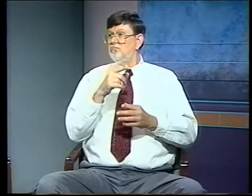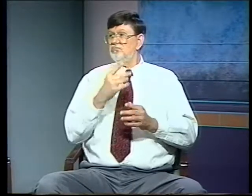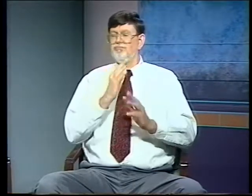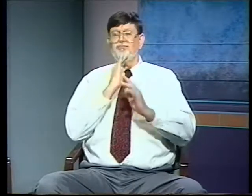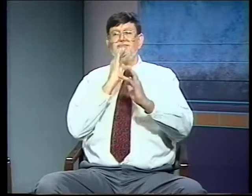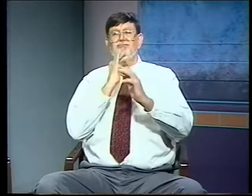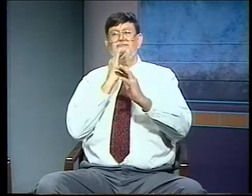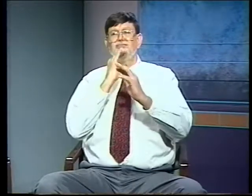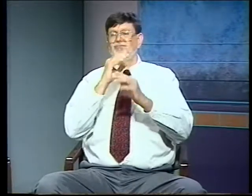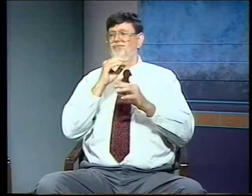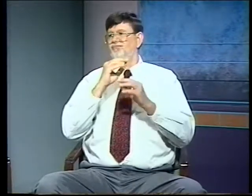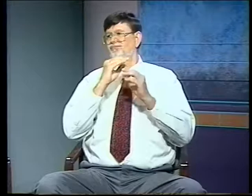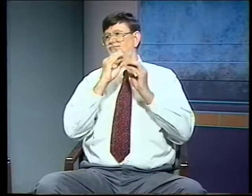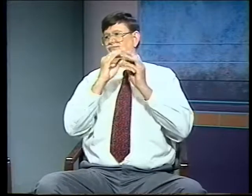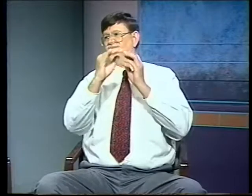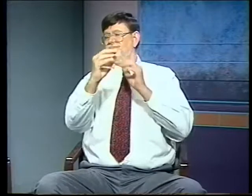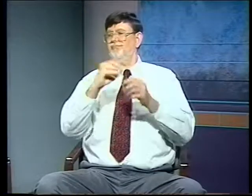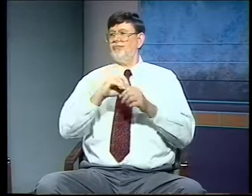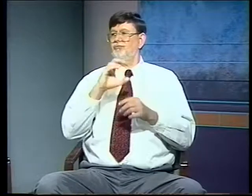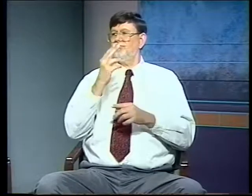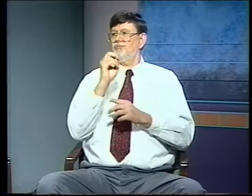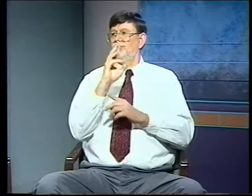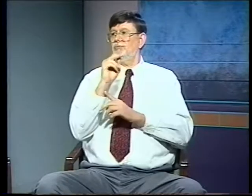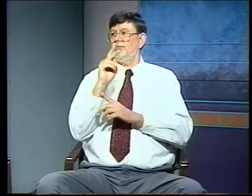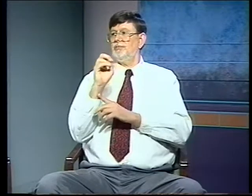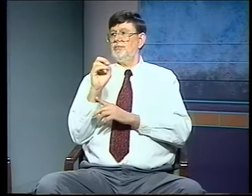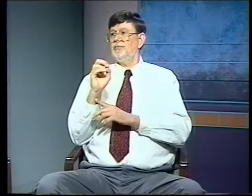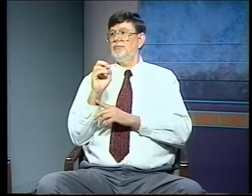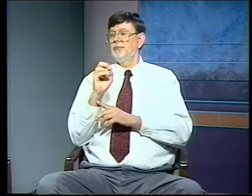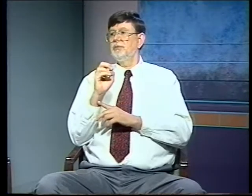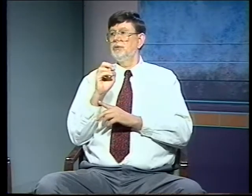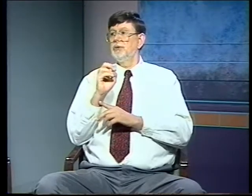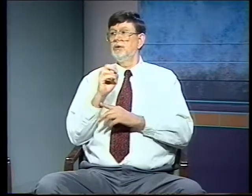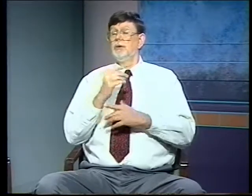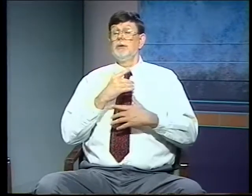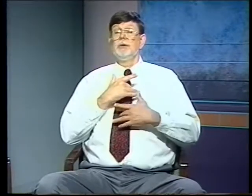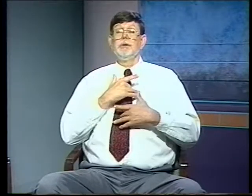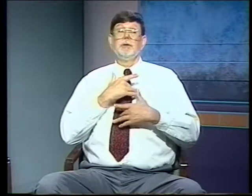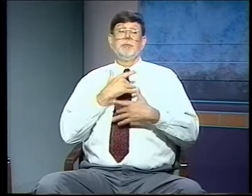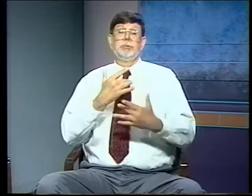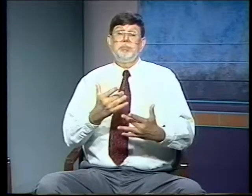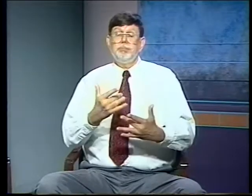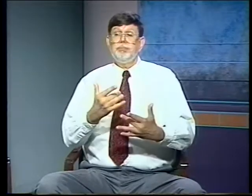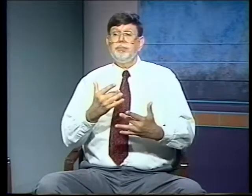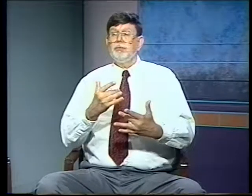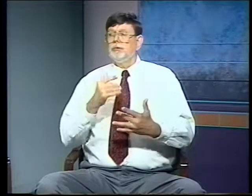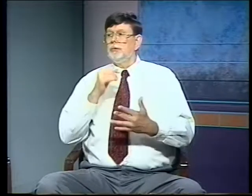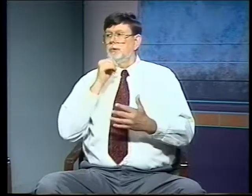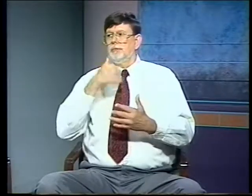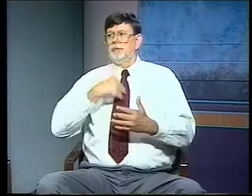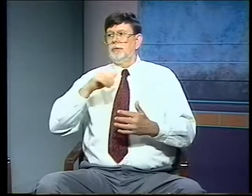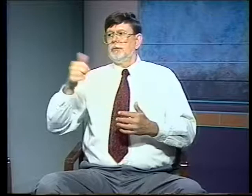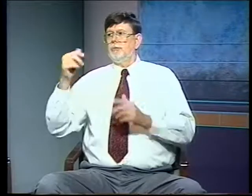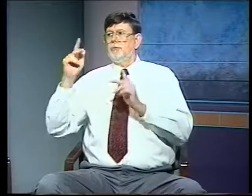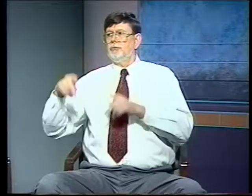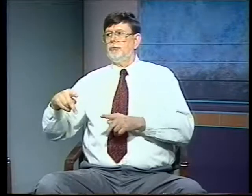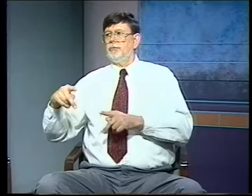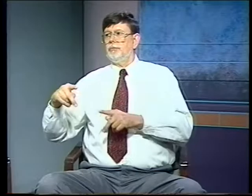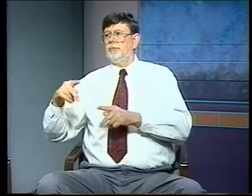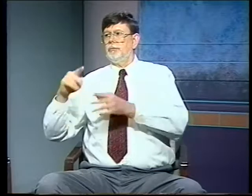For example, they could be speaking Cherokee and asking for the blessing in that language. They